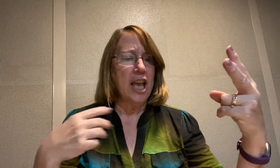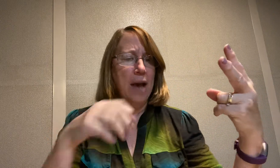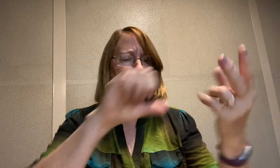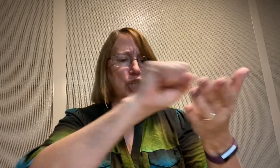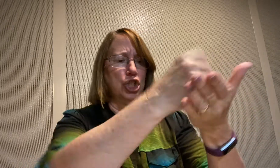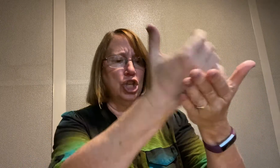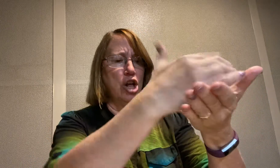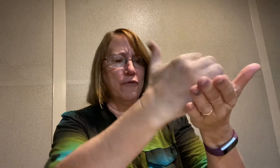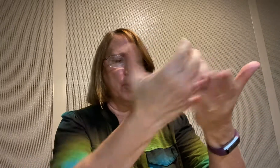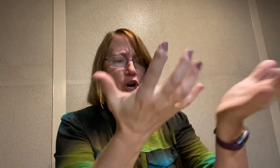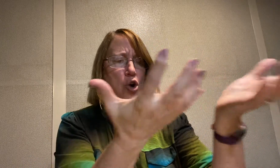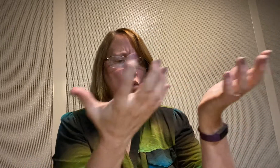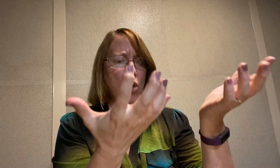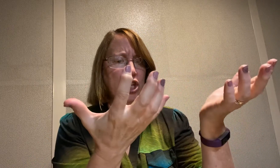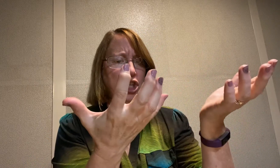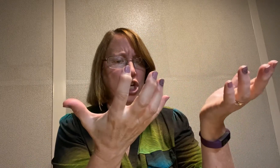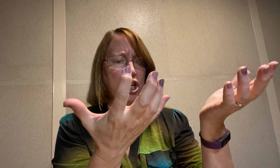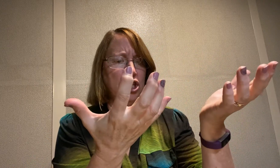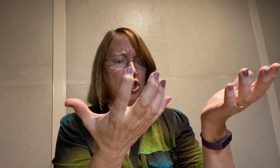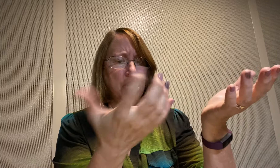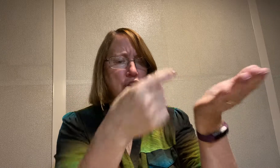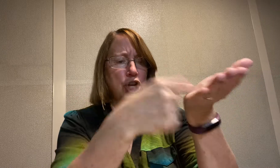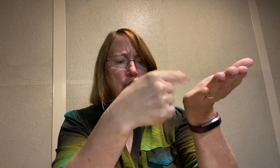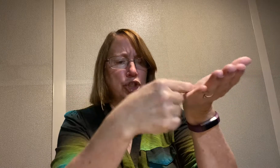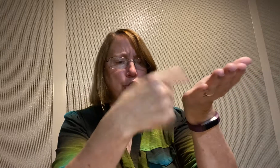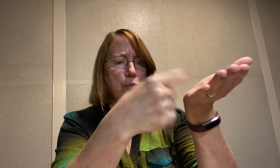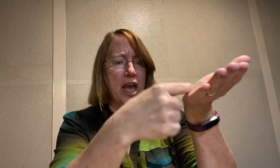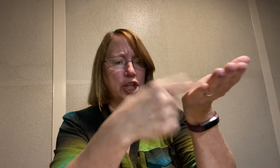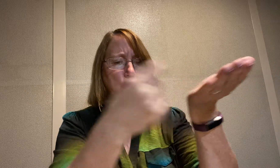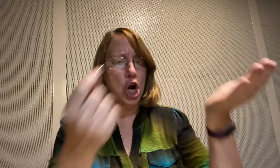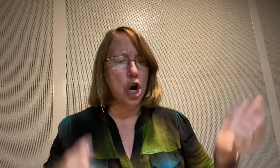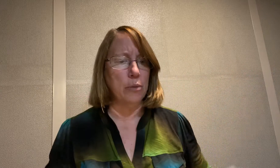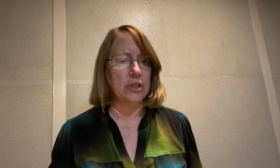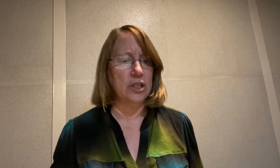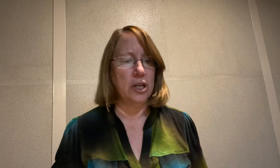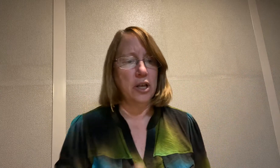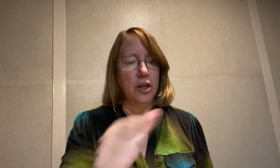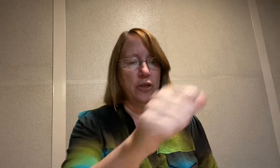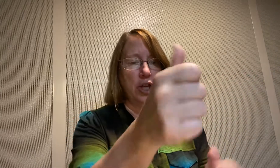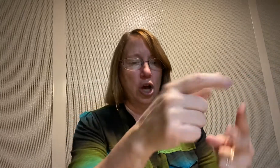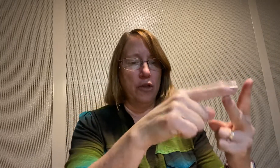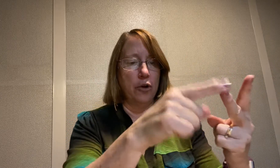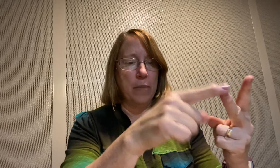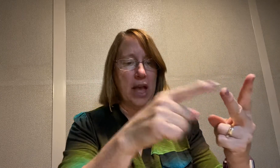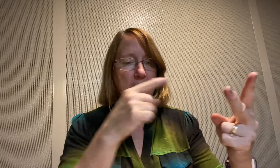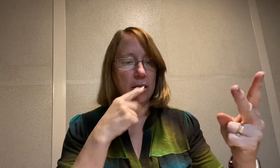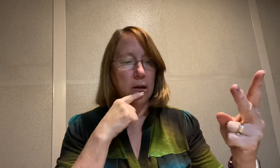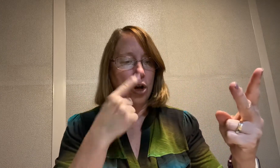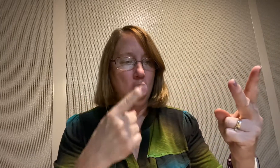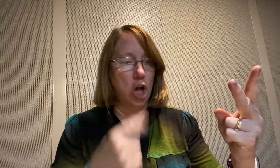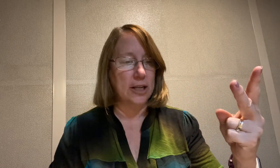"Captain Silver wishes to make terms," the other man called